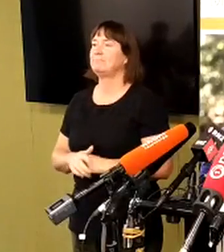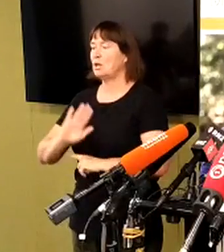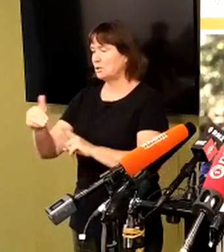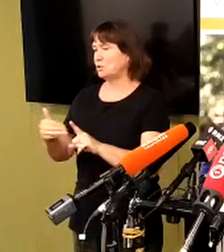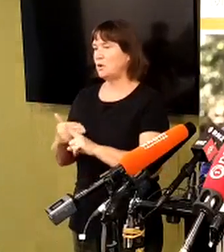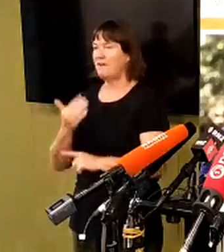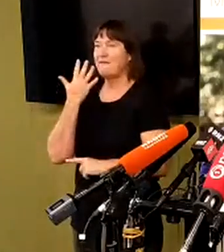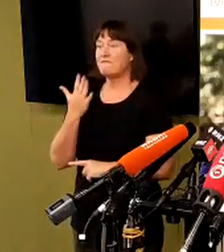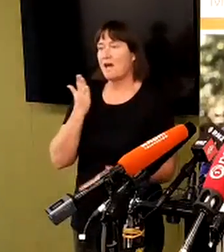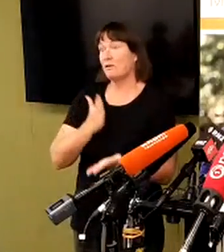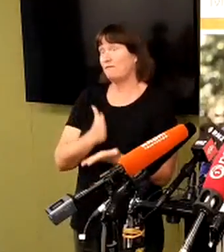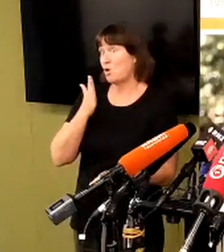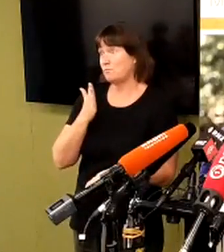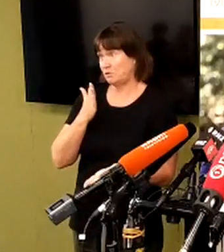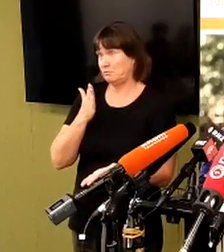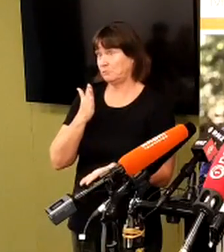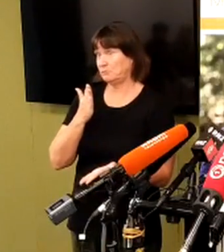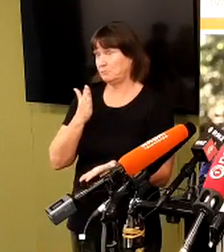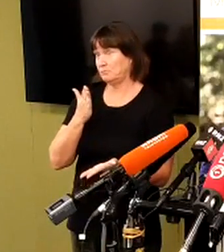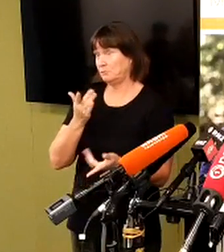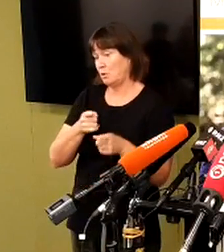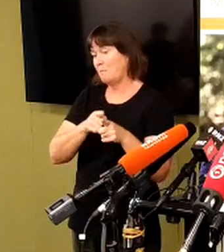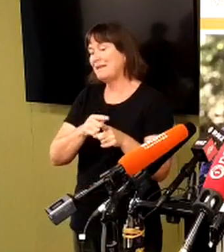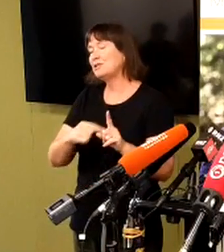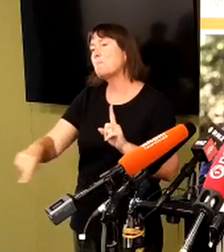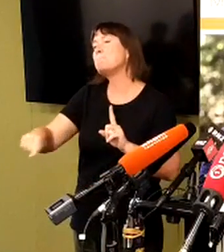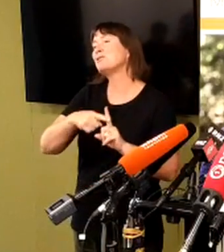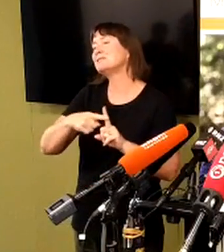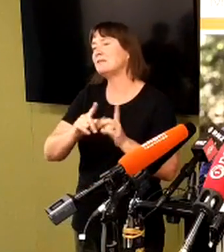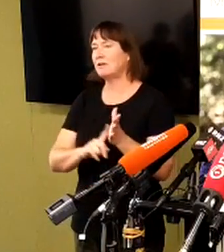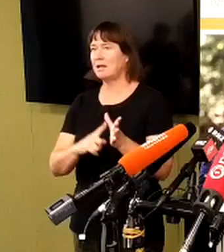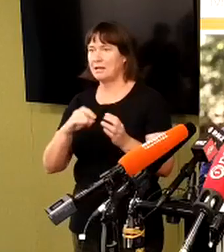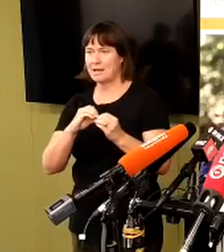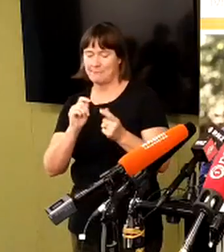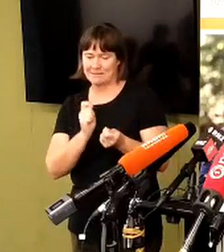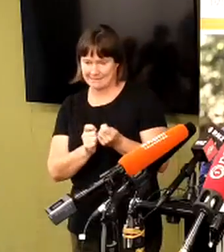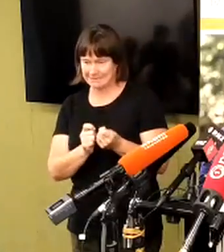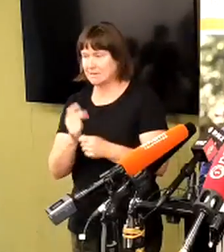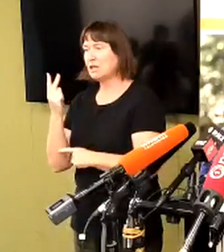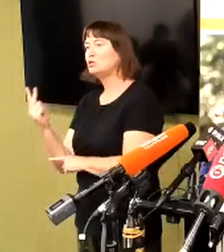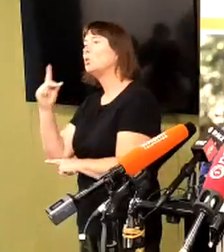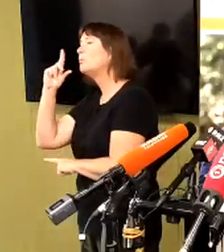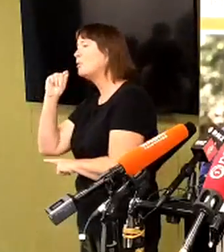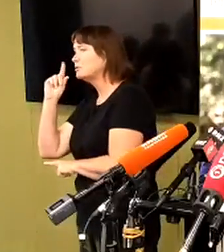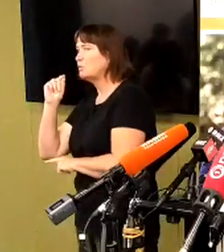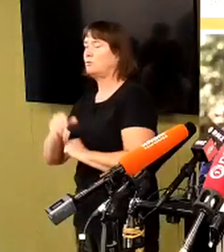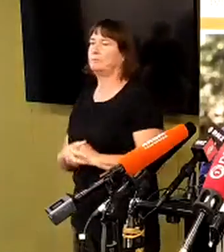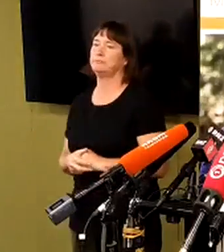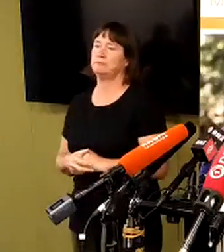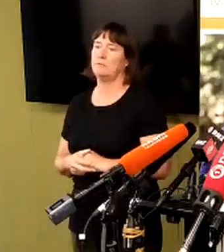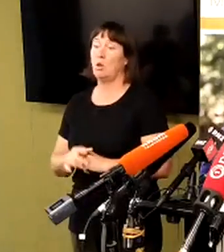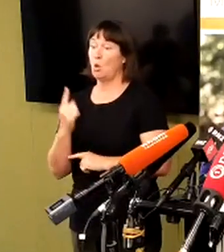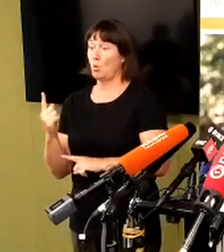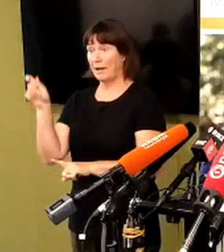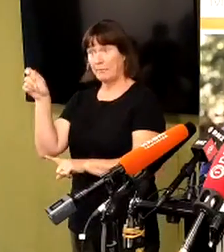we've had 5 confirmed cases based on positive laboratory testing and the 2 probable cases.